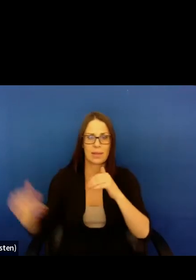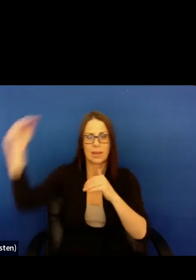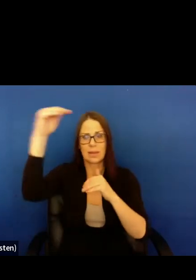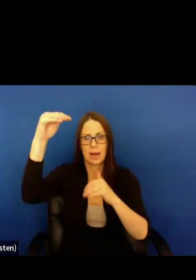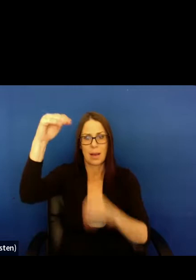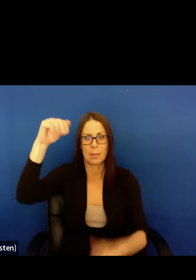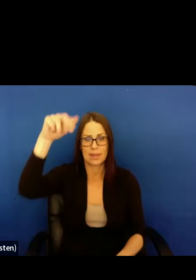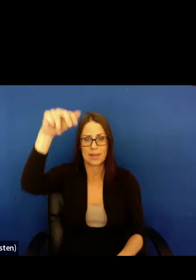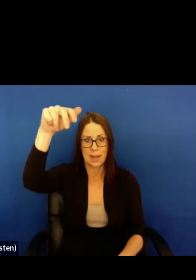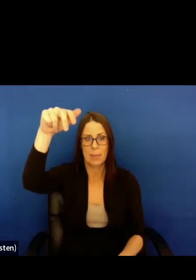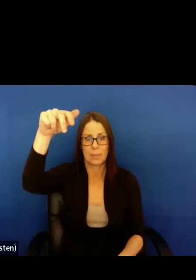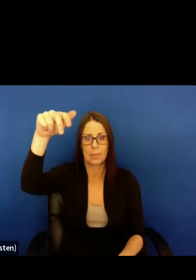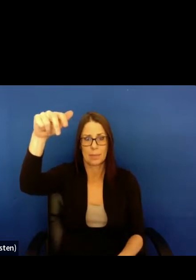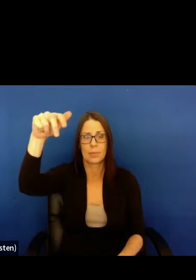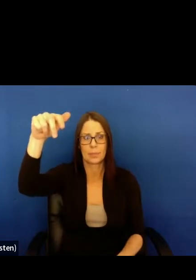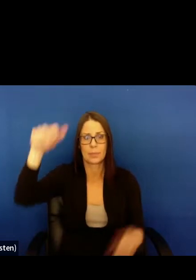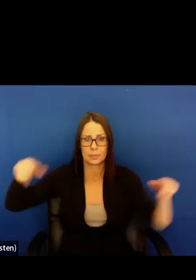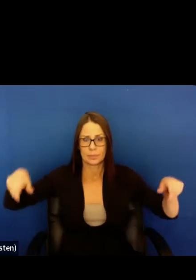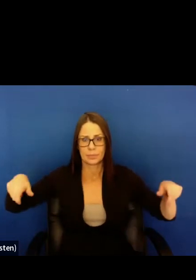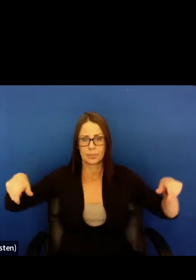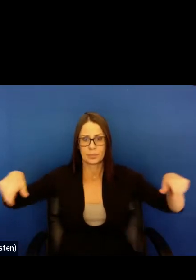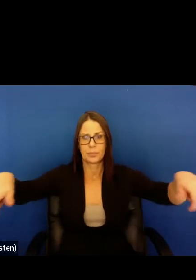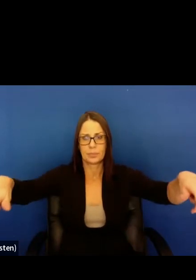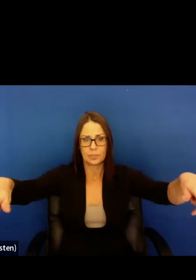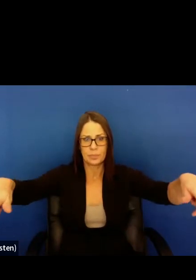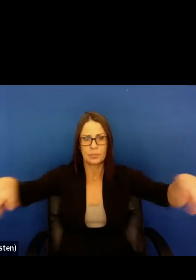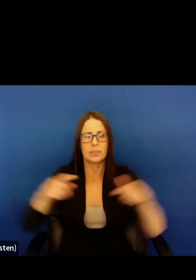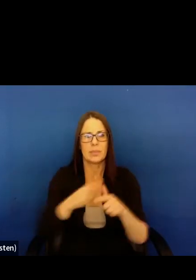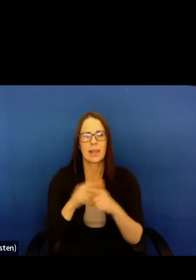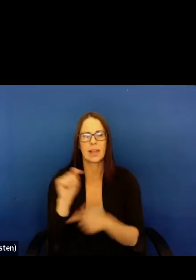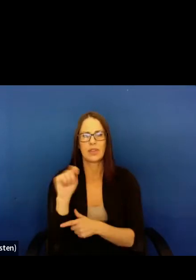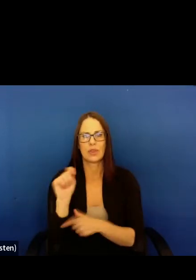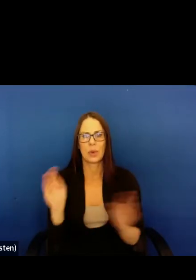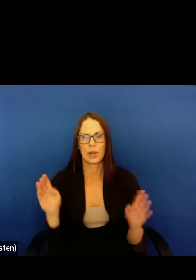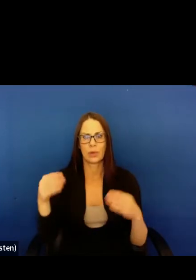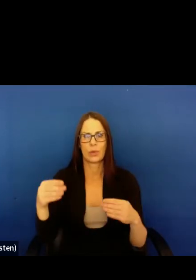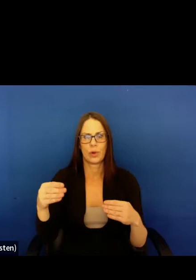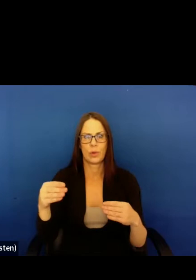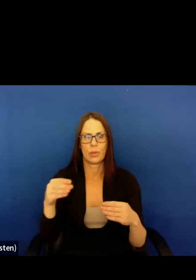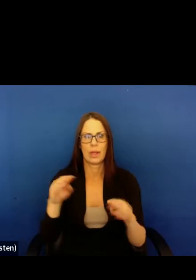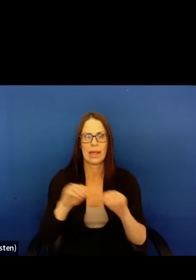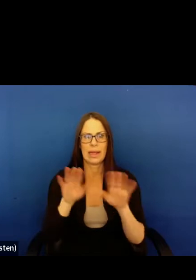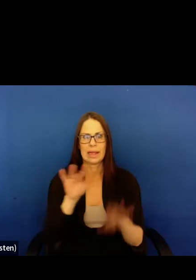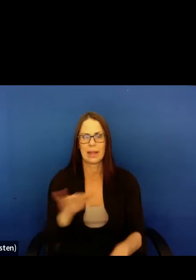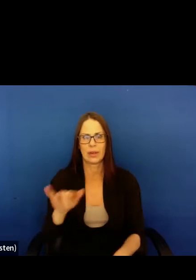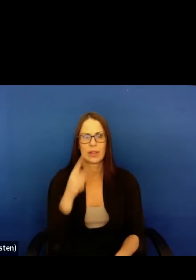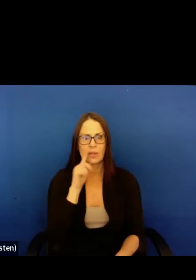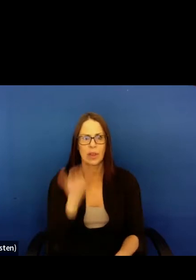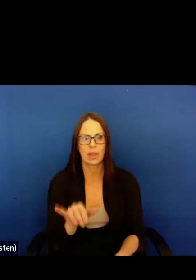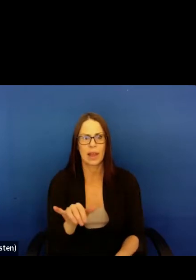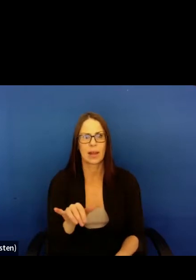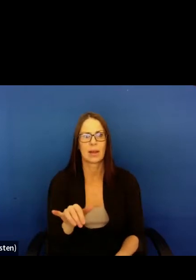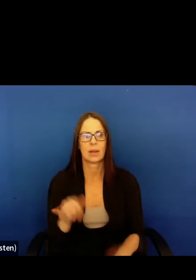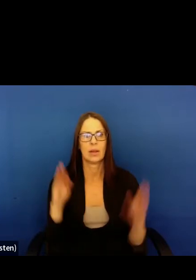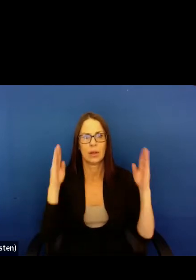And then there's criteria for toilet rooms and clearances for that. off the wall, the